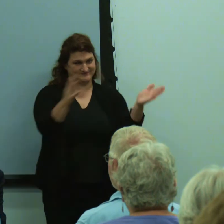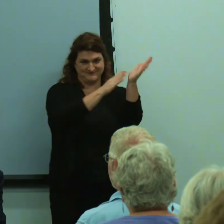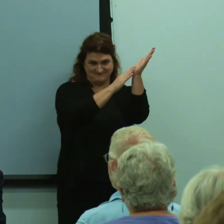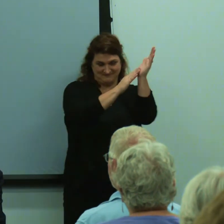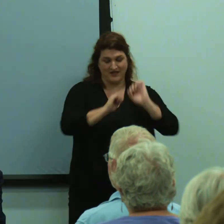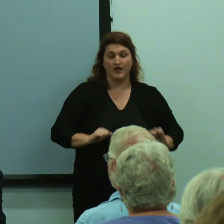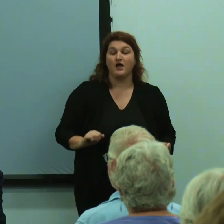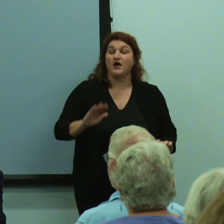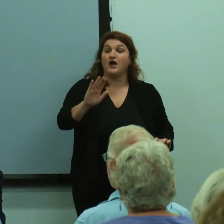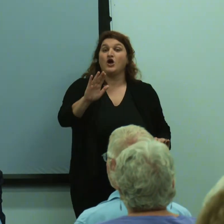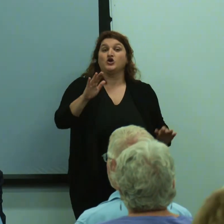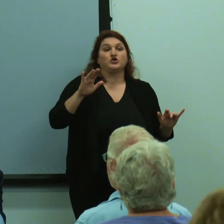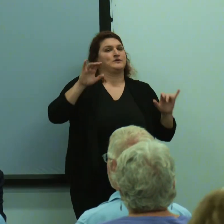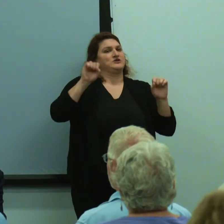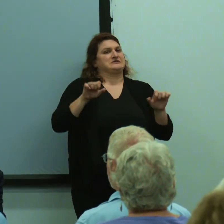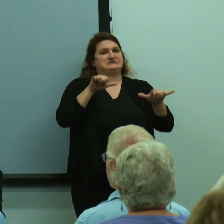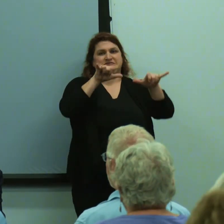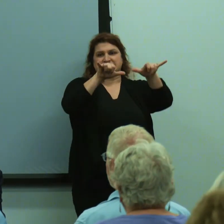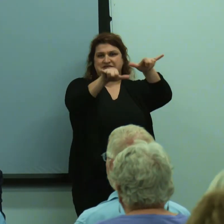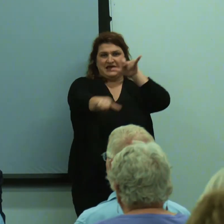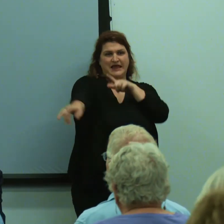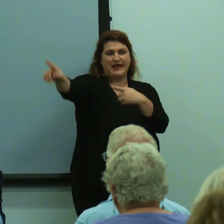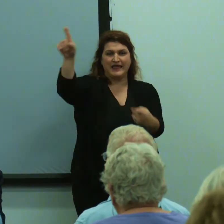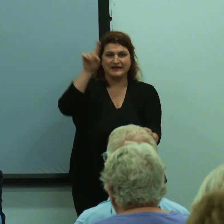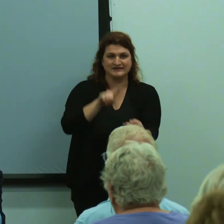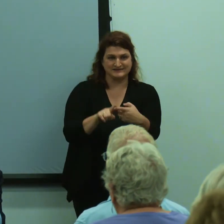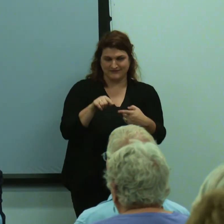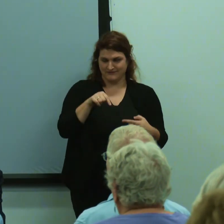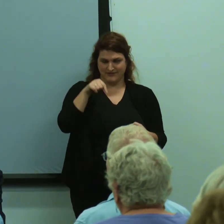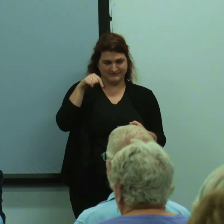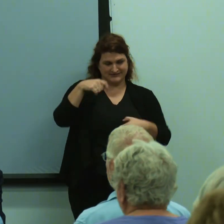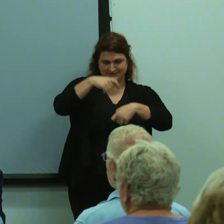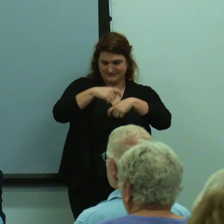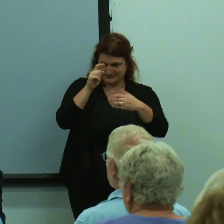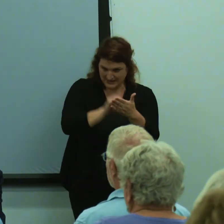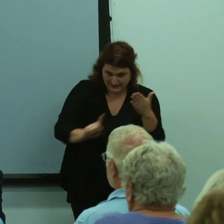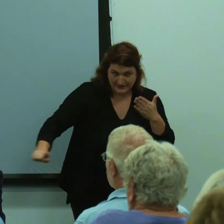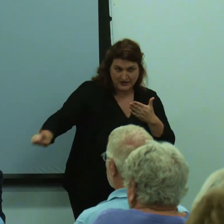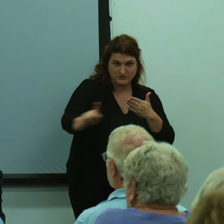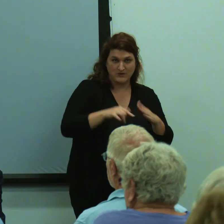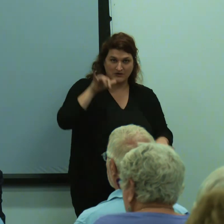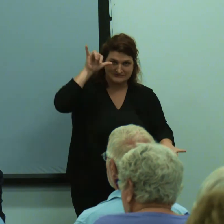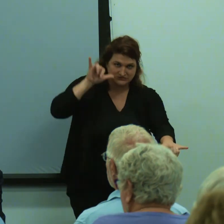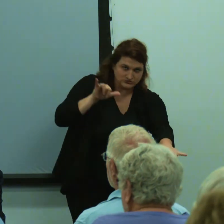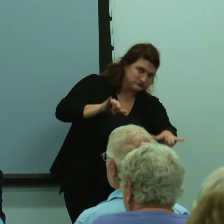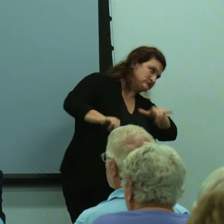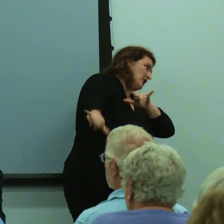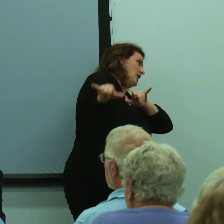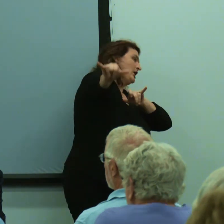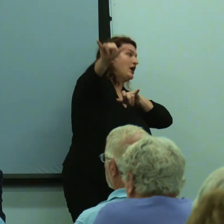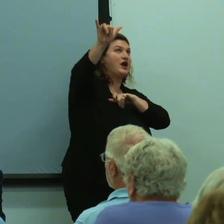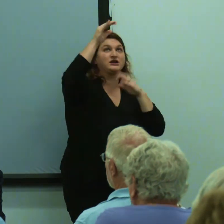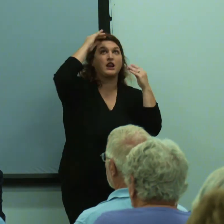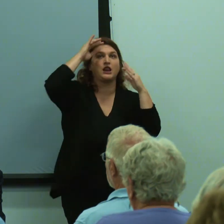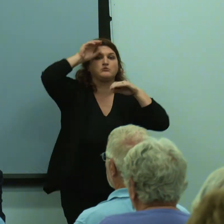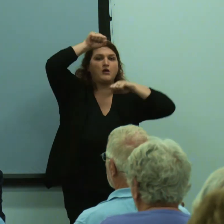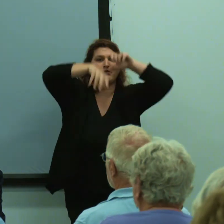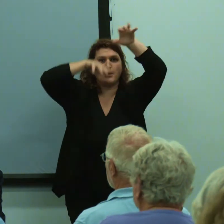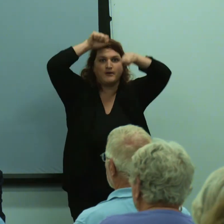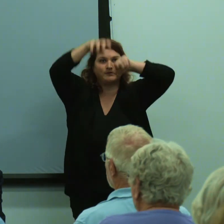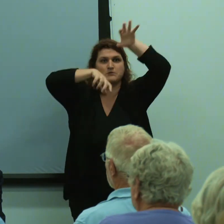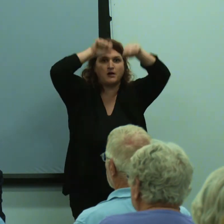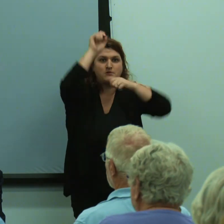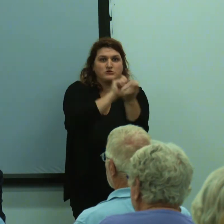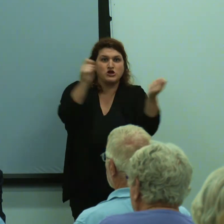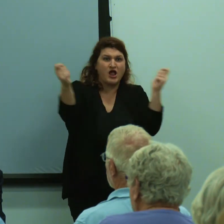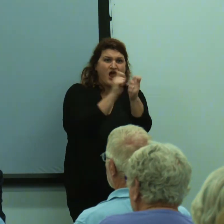We could stay here until this time next week talking about all the different ideas that we have for